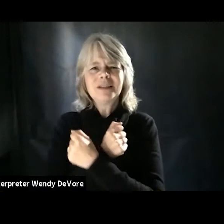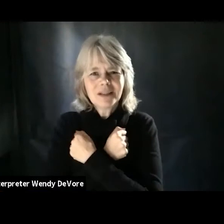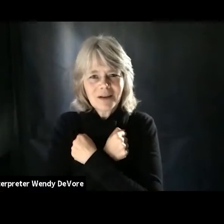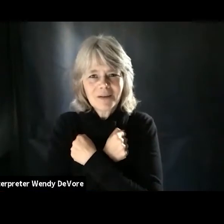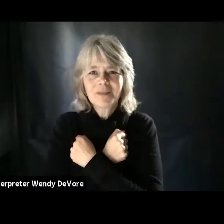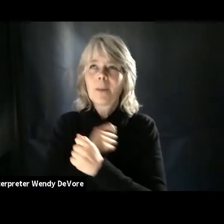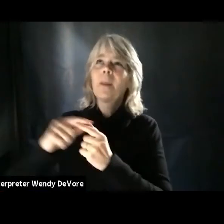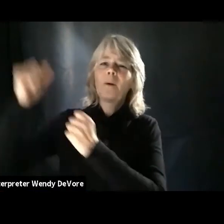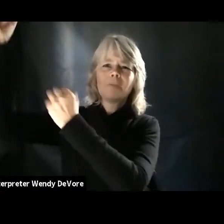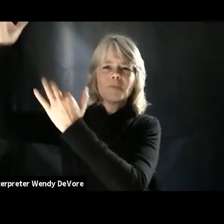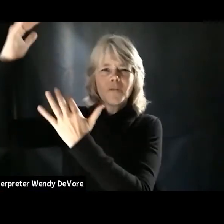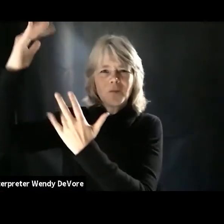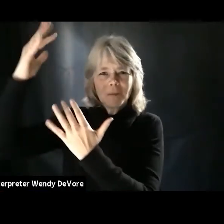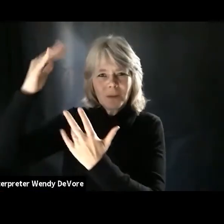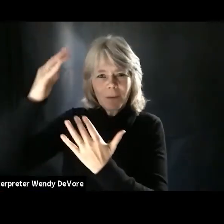of God.